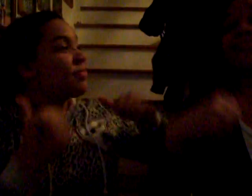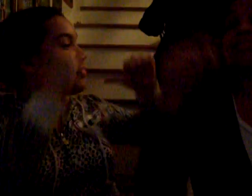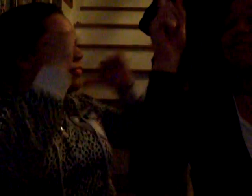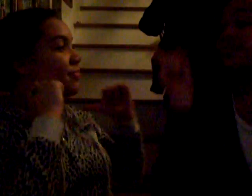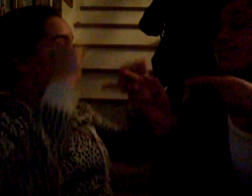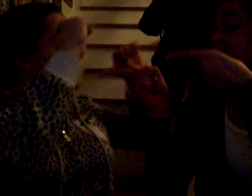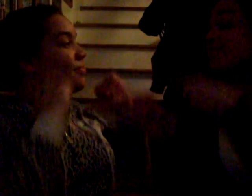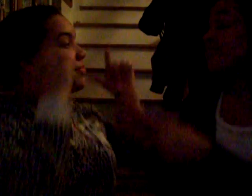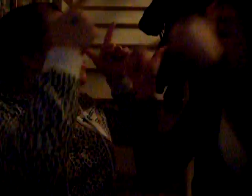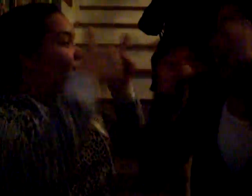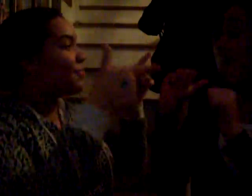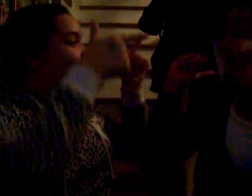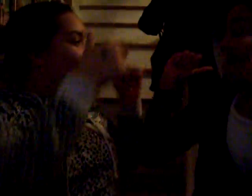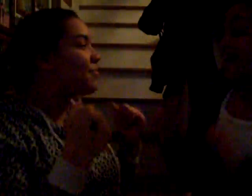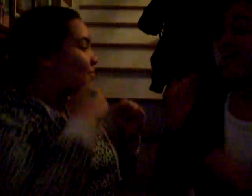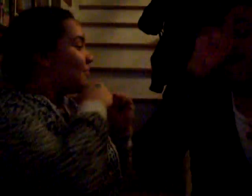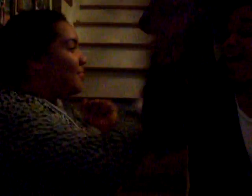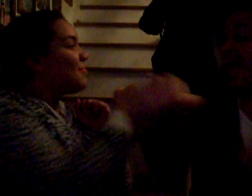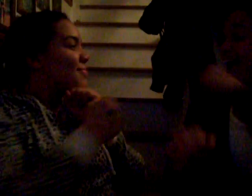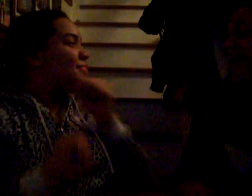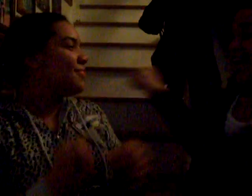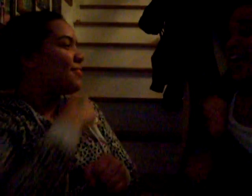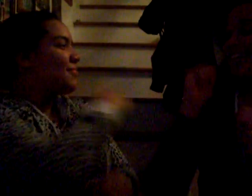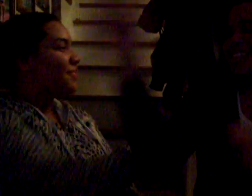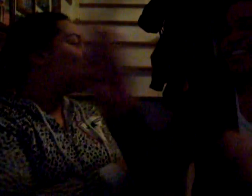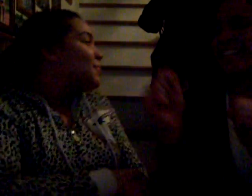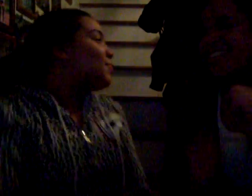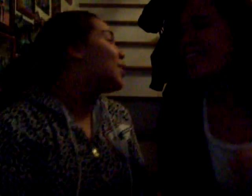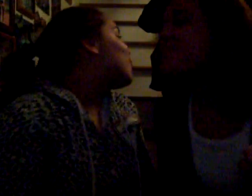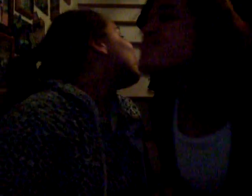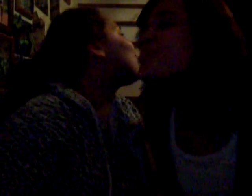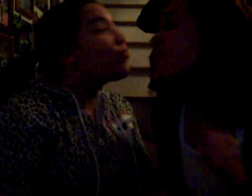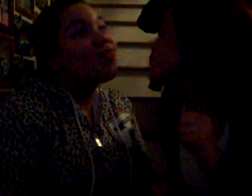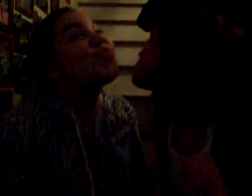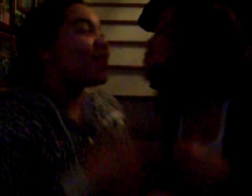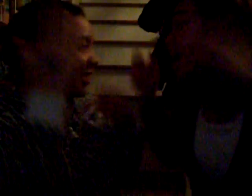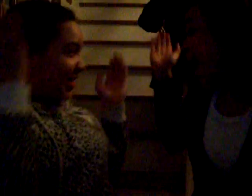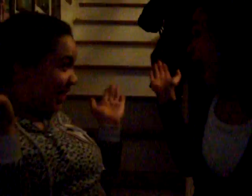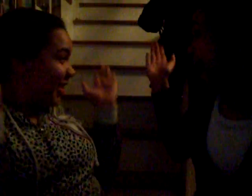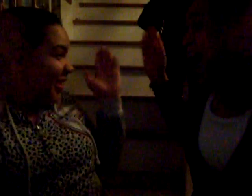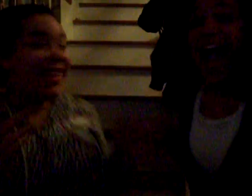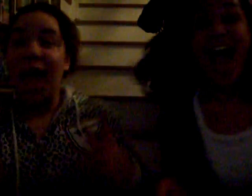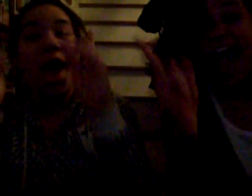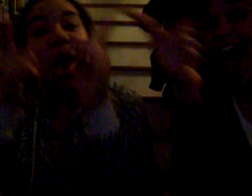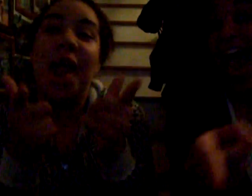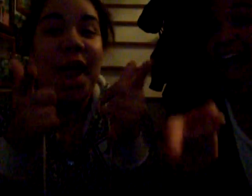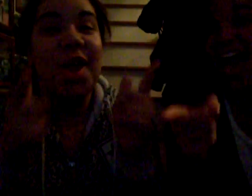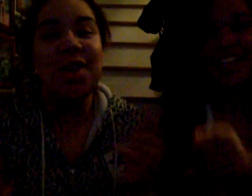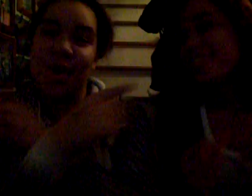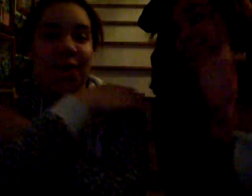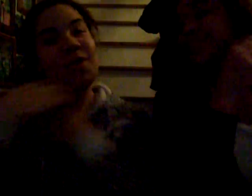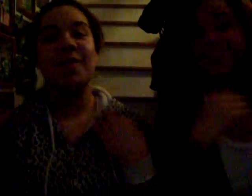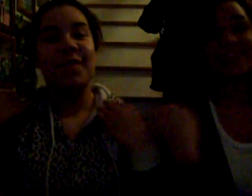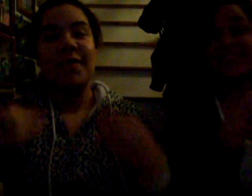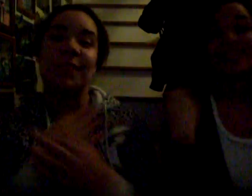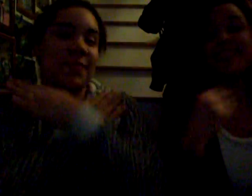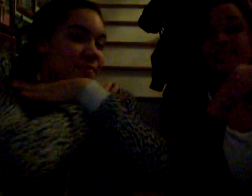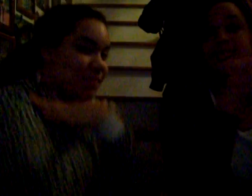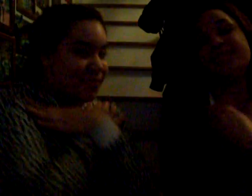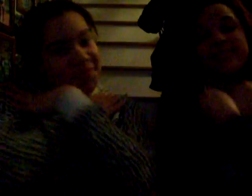It's black and it's white We fight, we break up We kiss, we make up You're not change